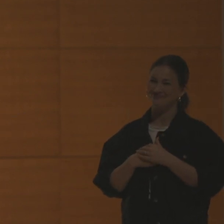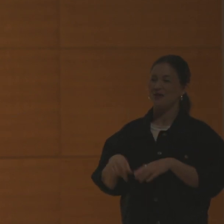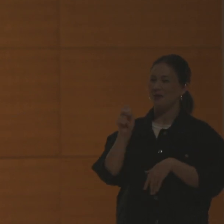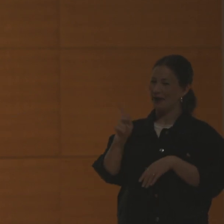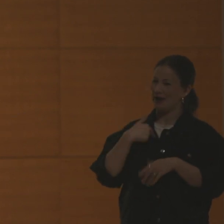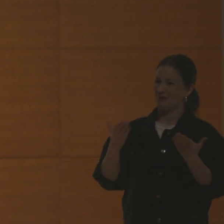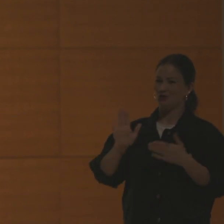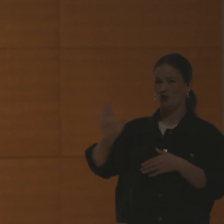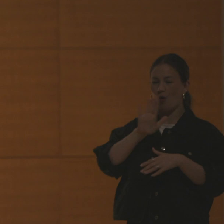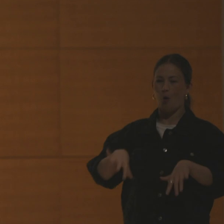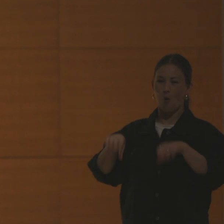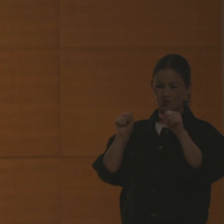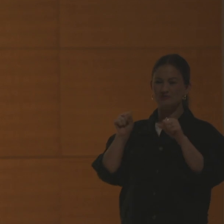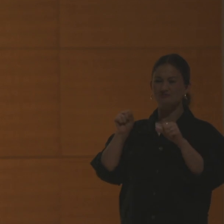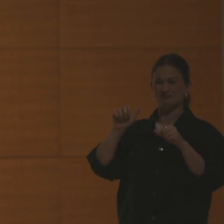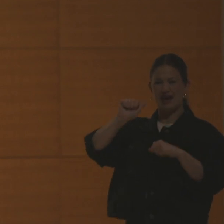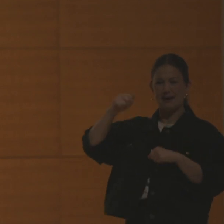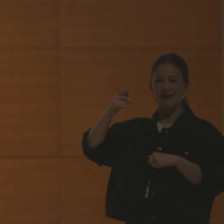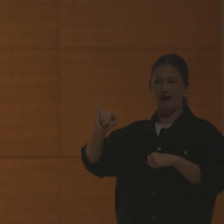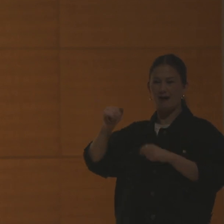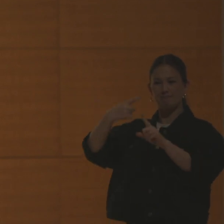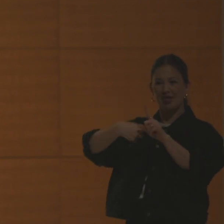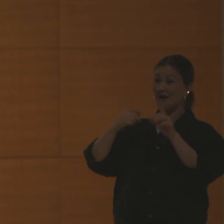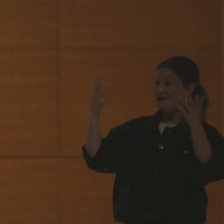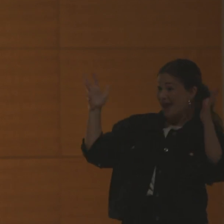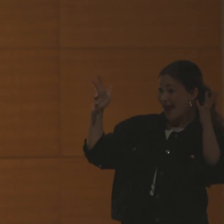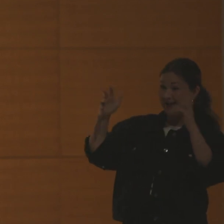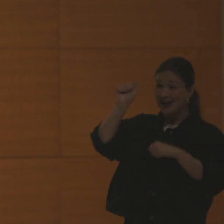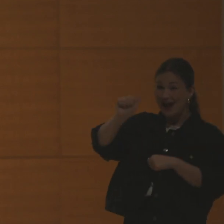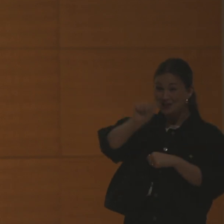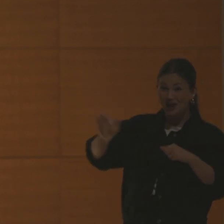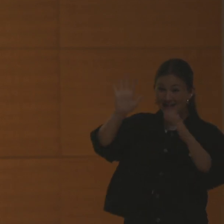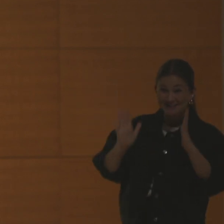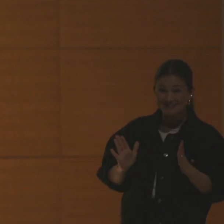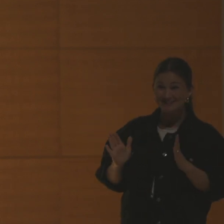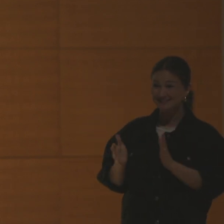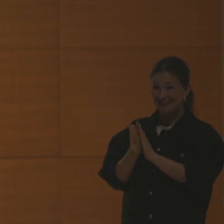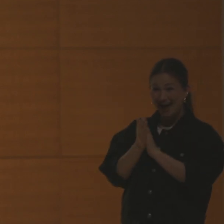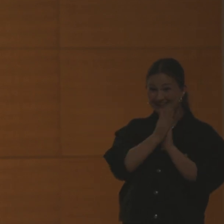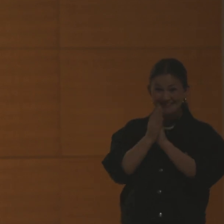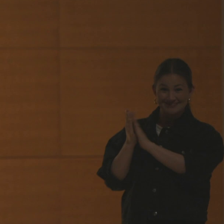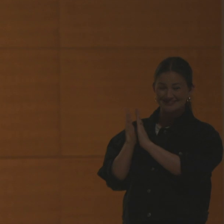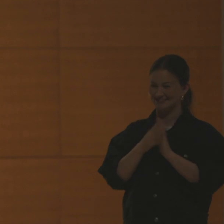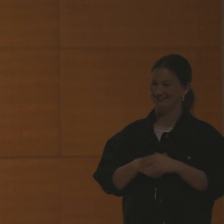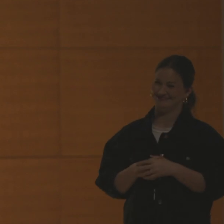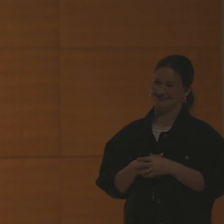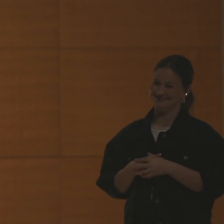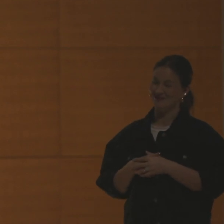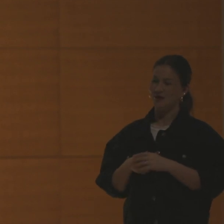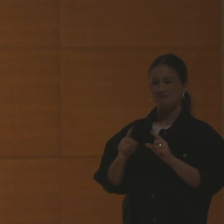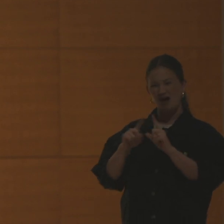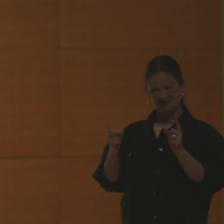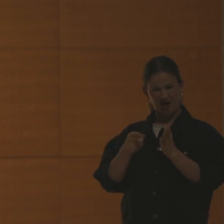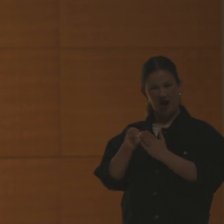here as your host during AAPI month. Yay, Asians, yay. Yeah, thank you. Yes, but I'll be very